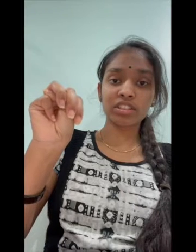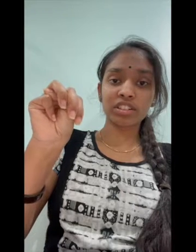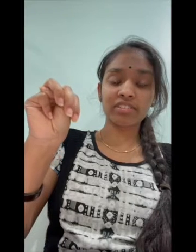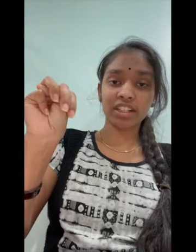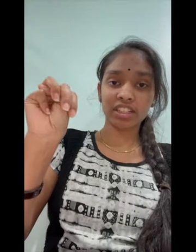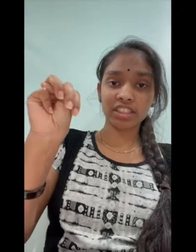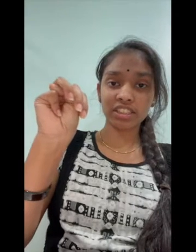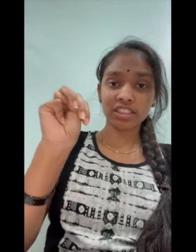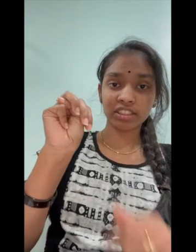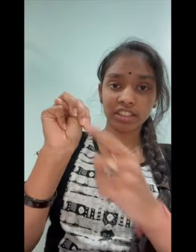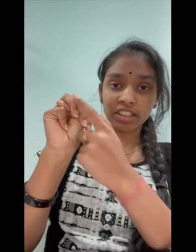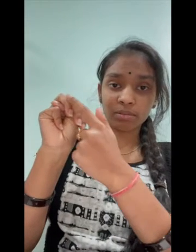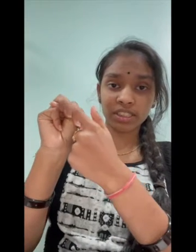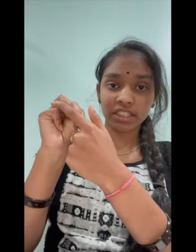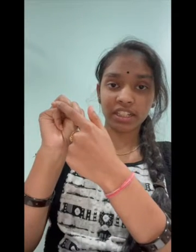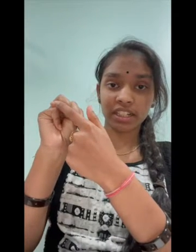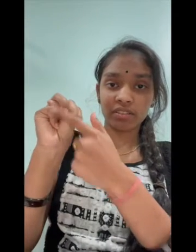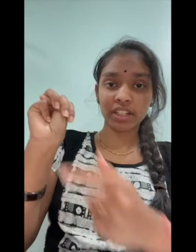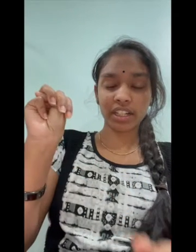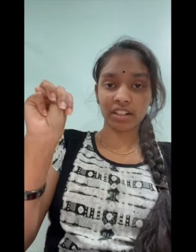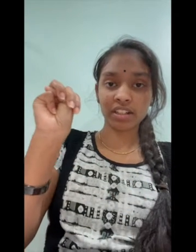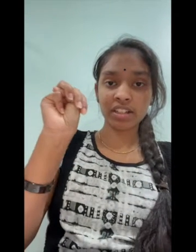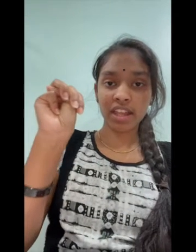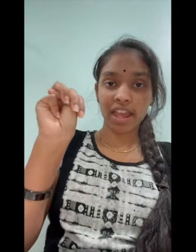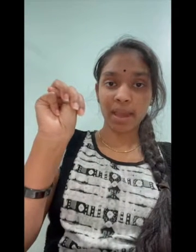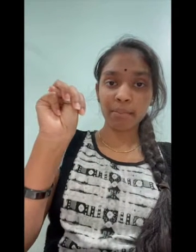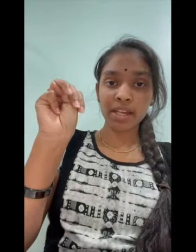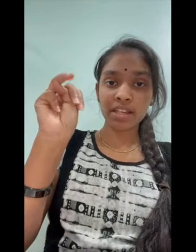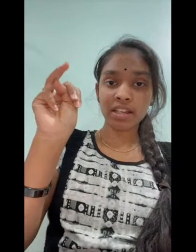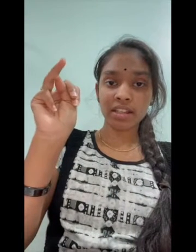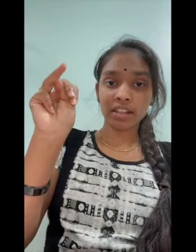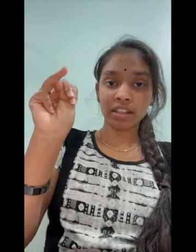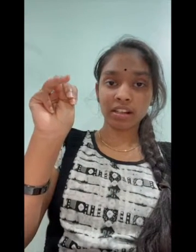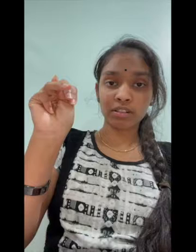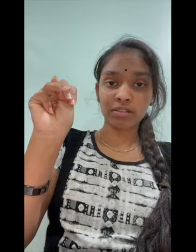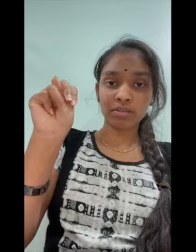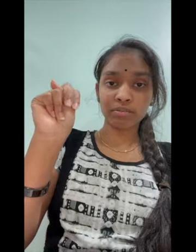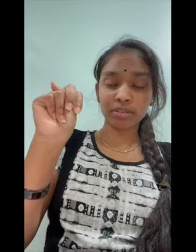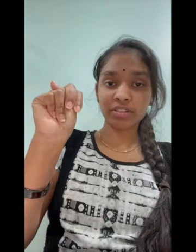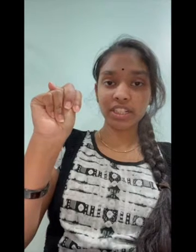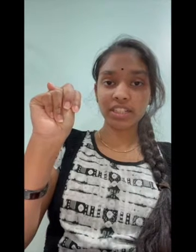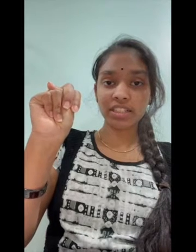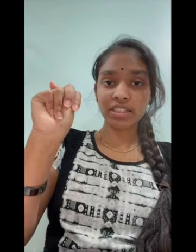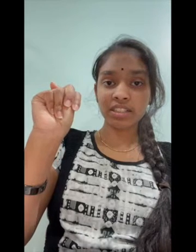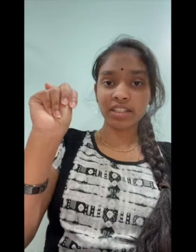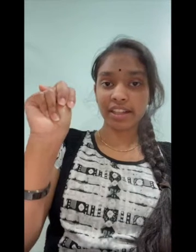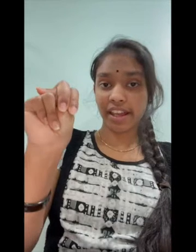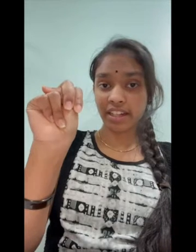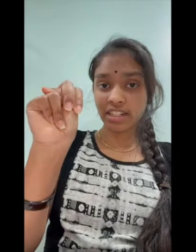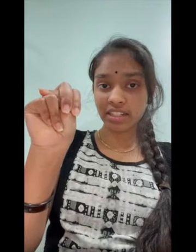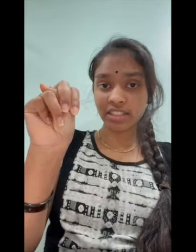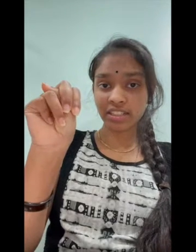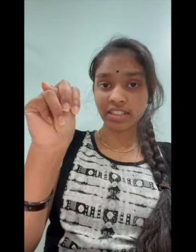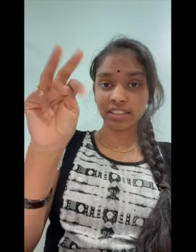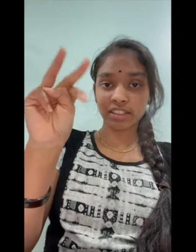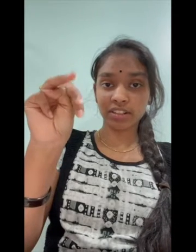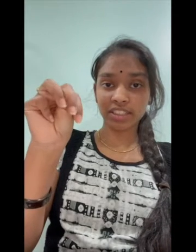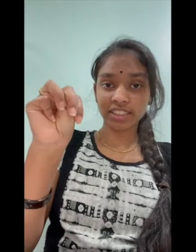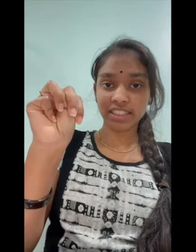3 fingers. So your thumb is sticking out right here. M, now move it. N, so this is